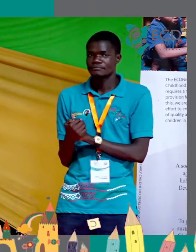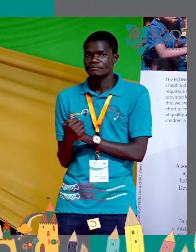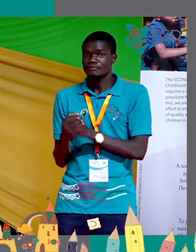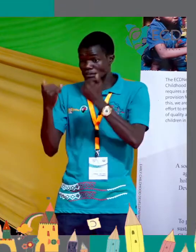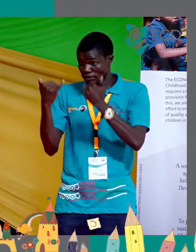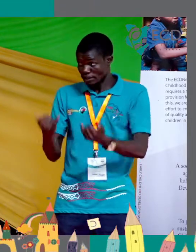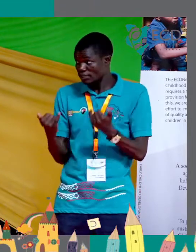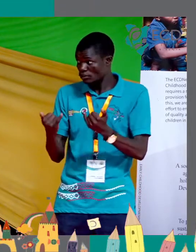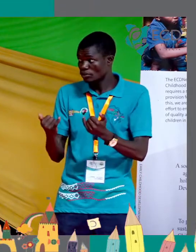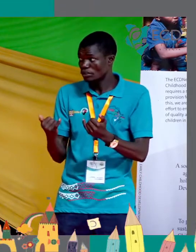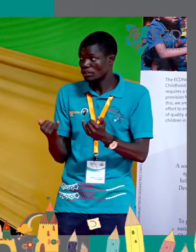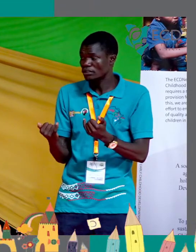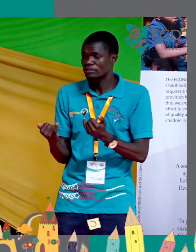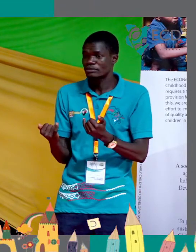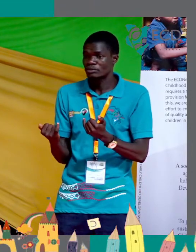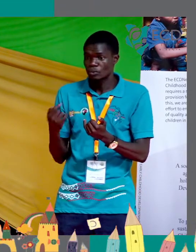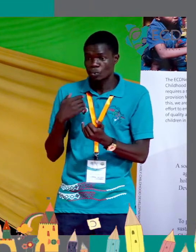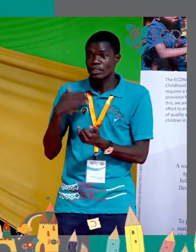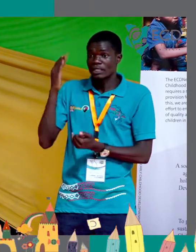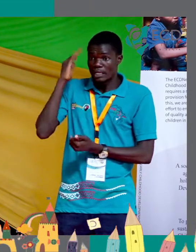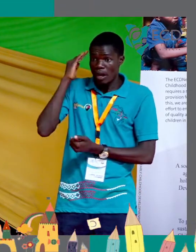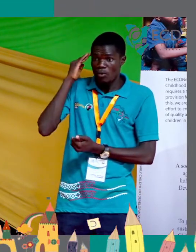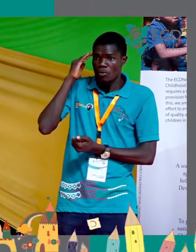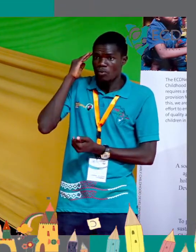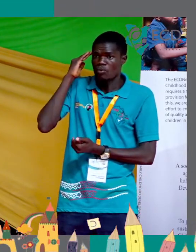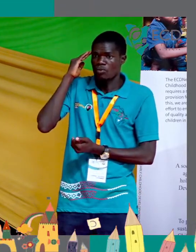Therefore, we've now started realizing that